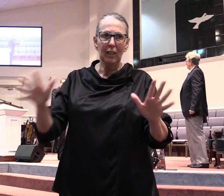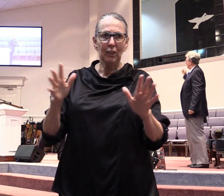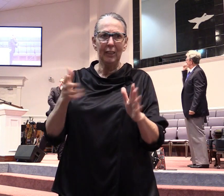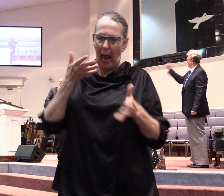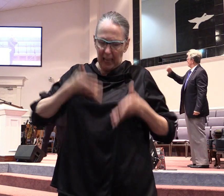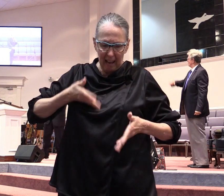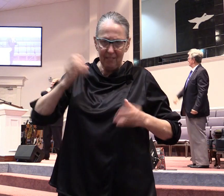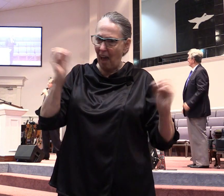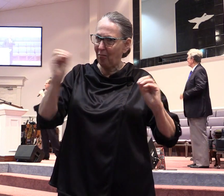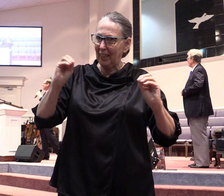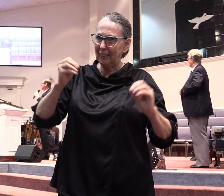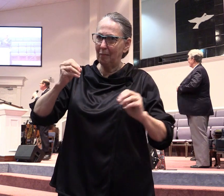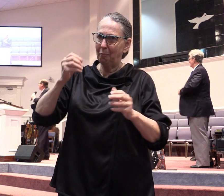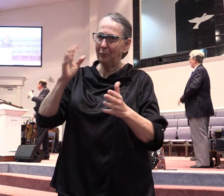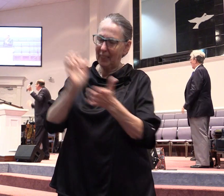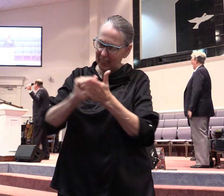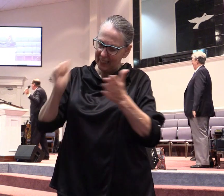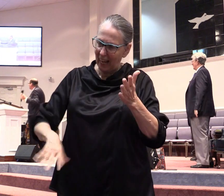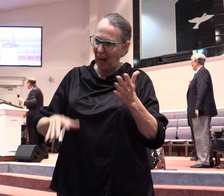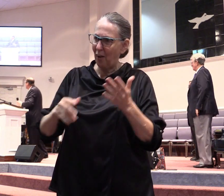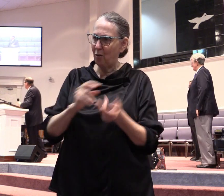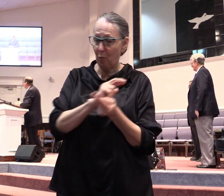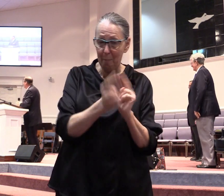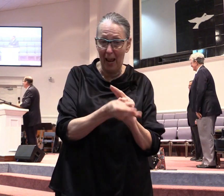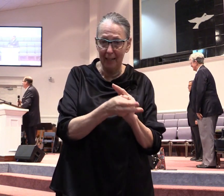in the name of Jesus.